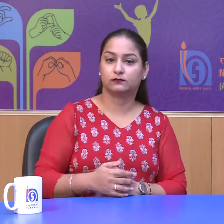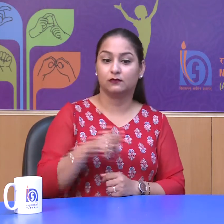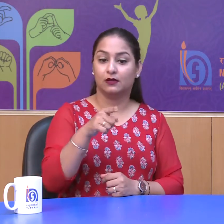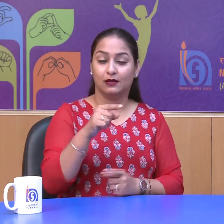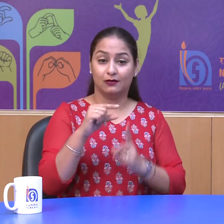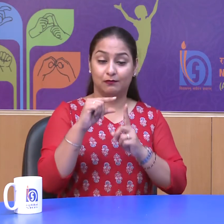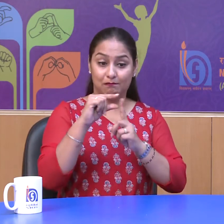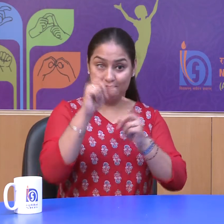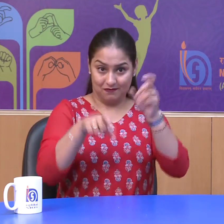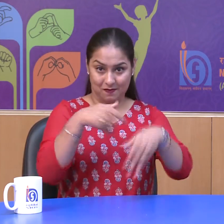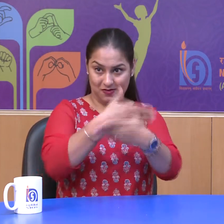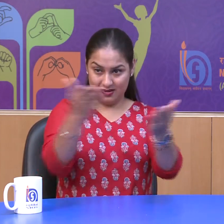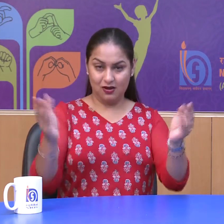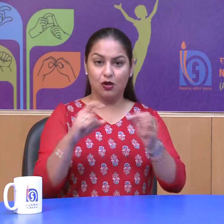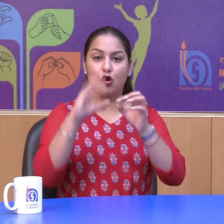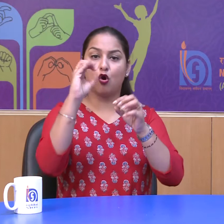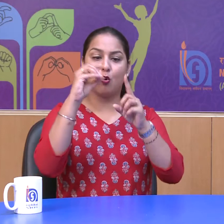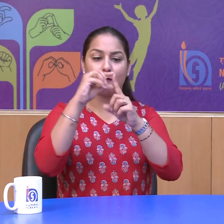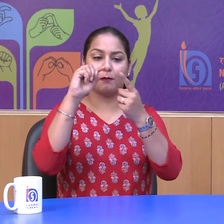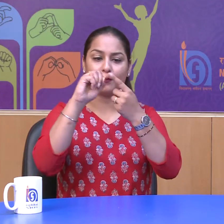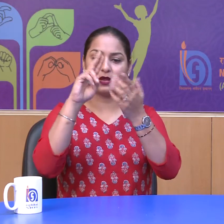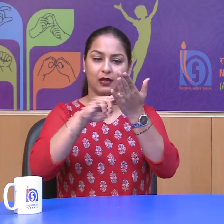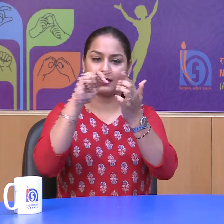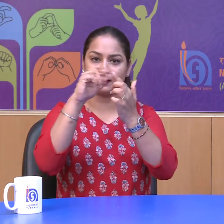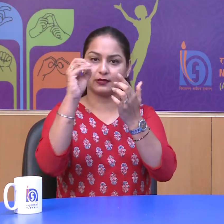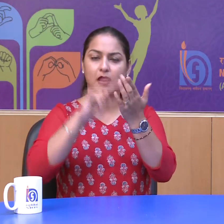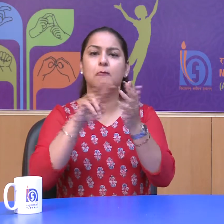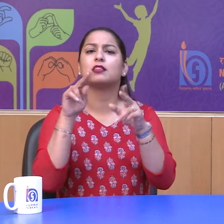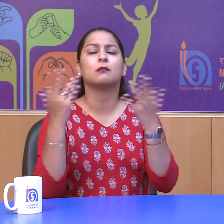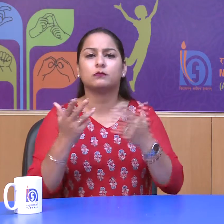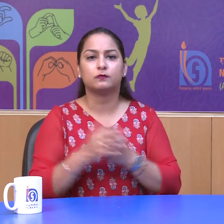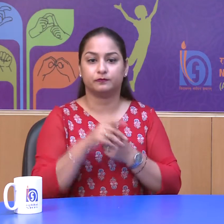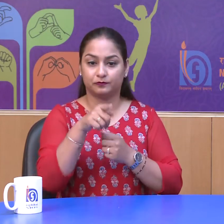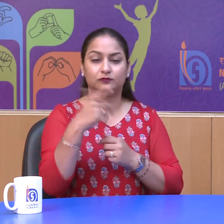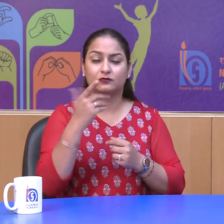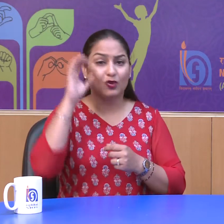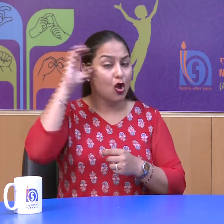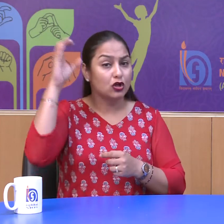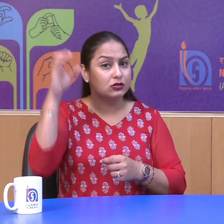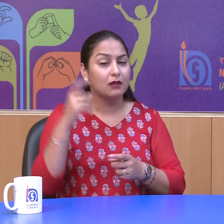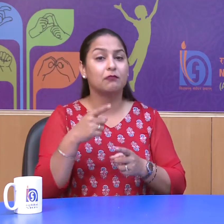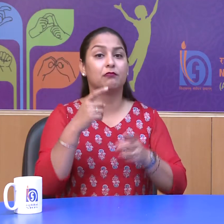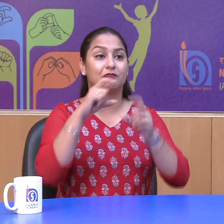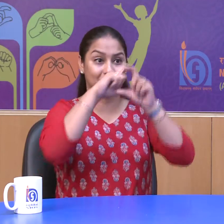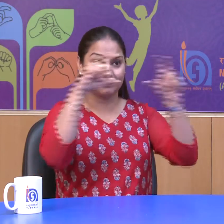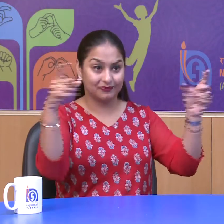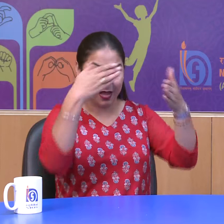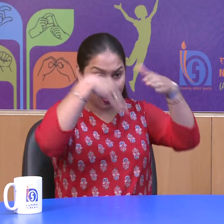public opinion. The concept of public opinion has been defined in a variety of